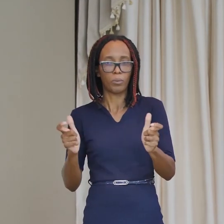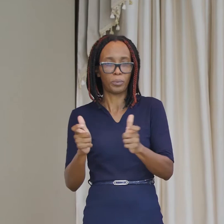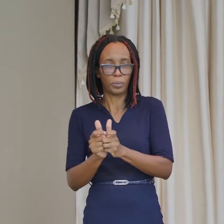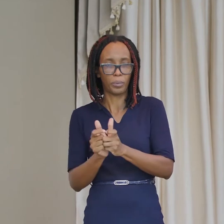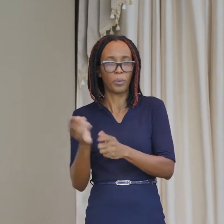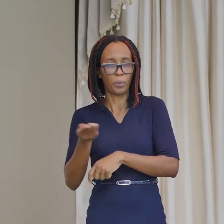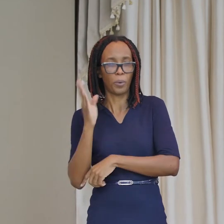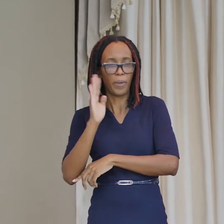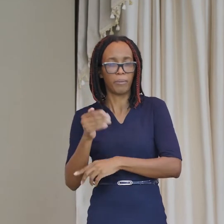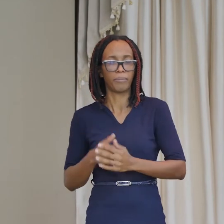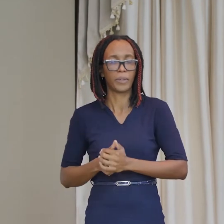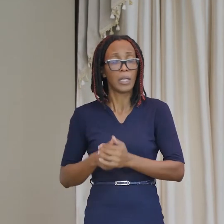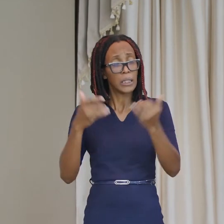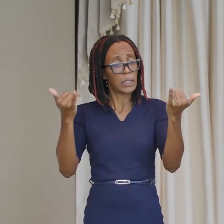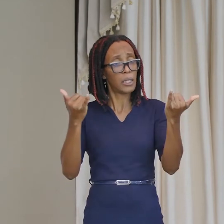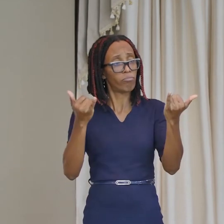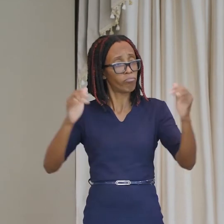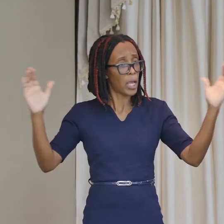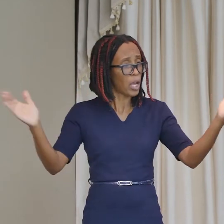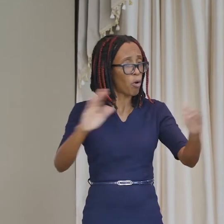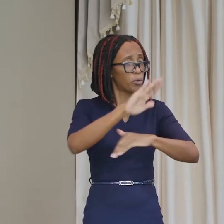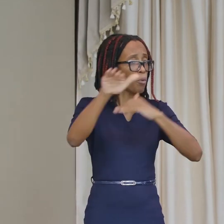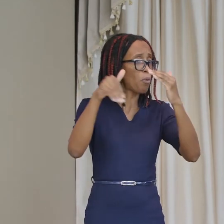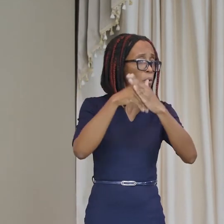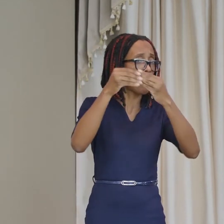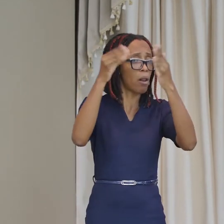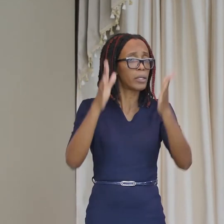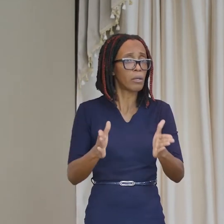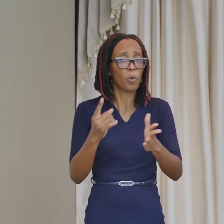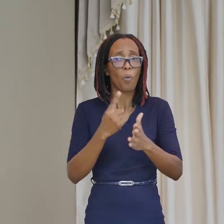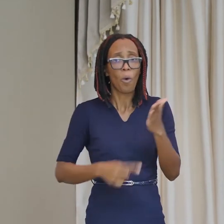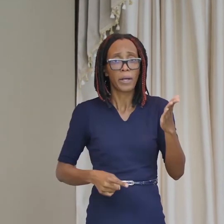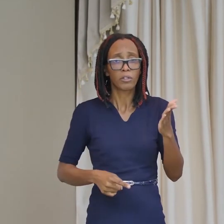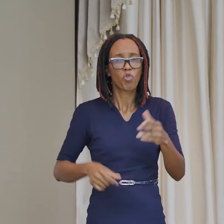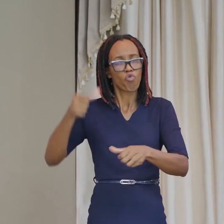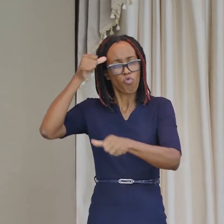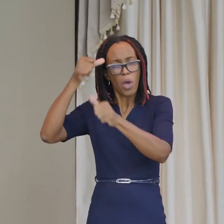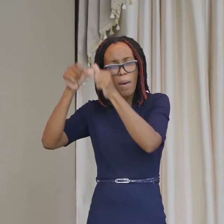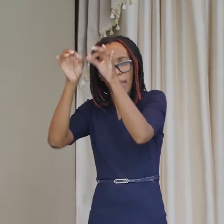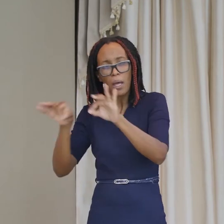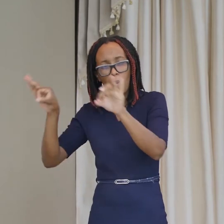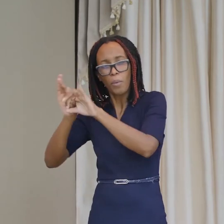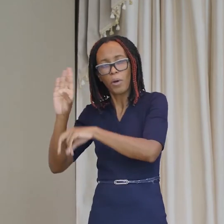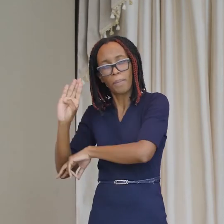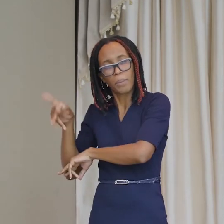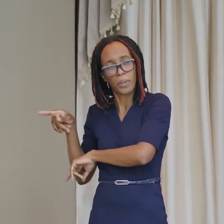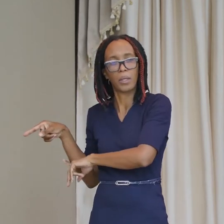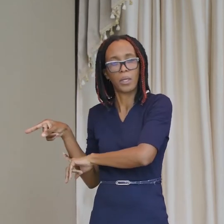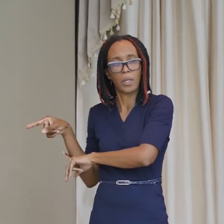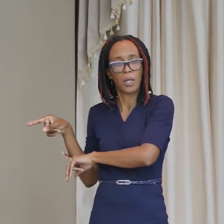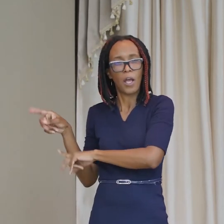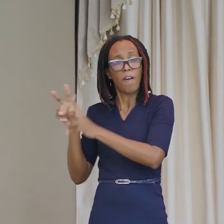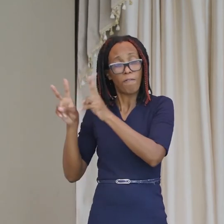Today, I urge all leaders to let the memory of our dear founder, Lord Robert